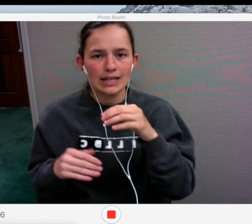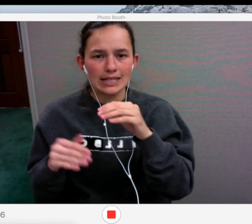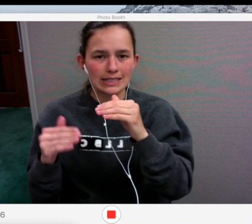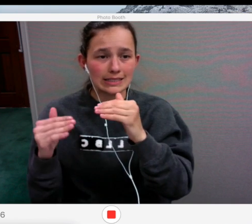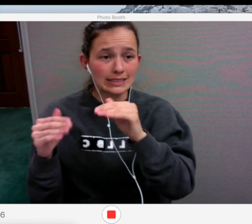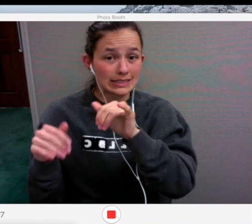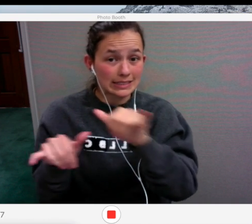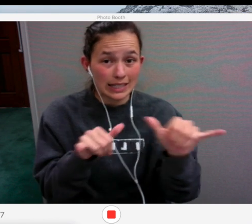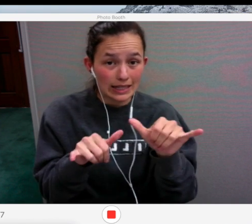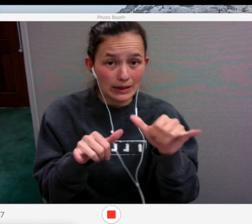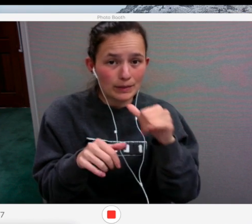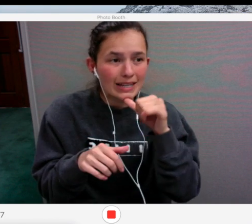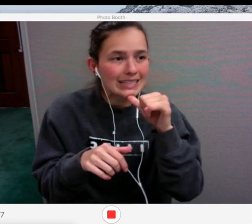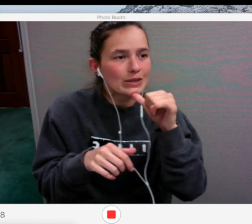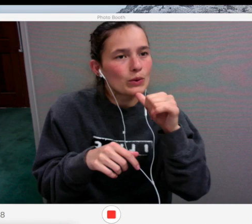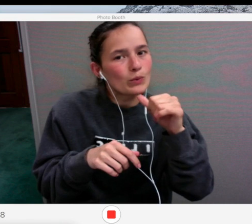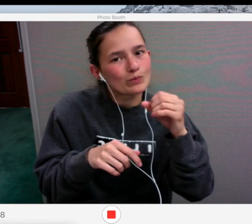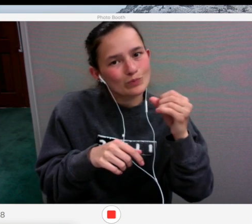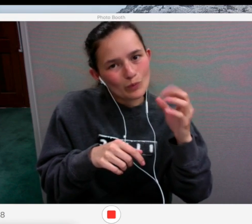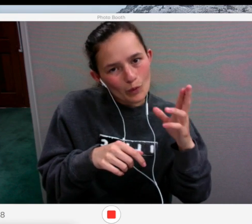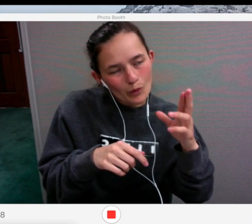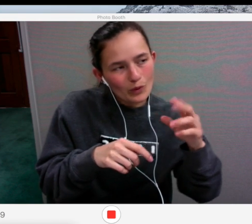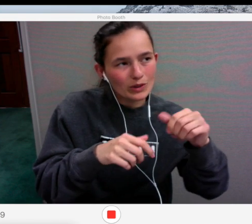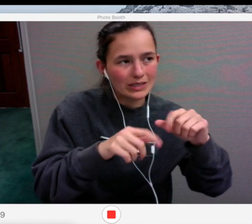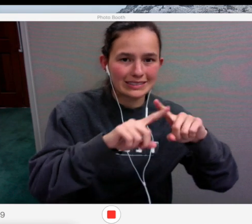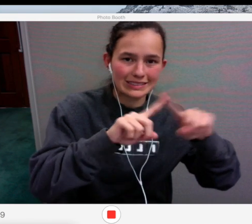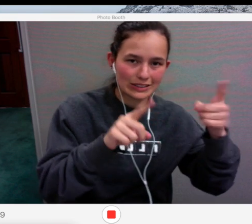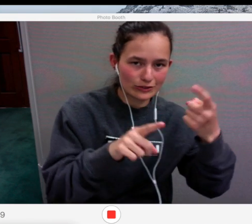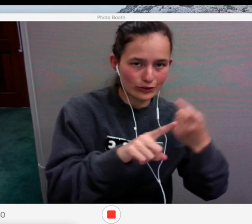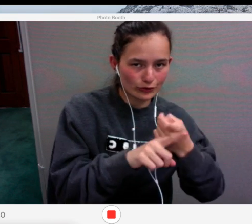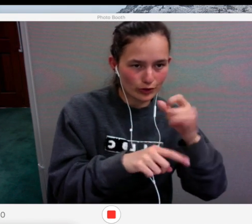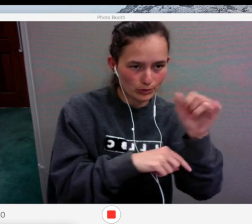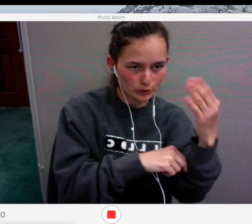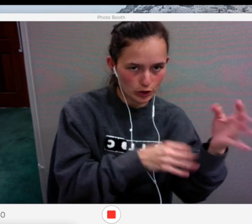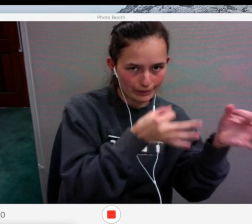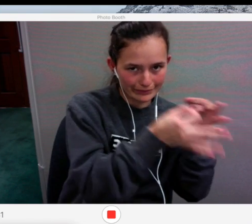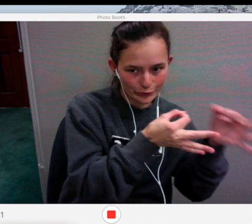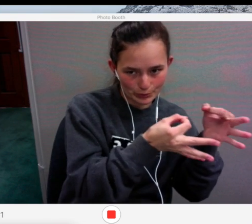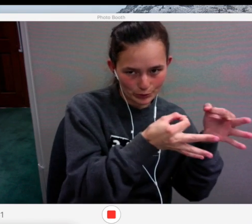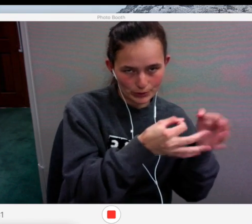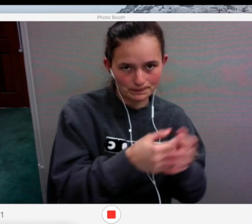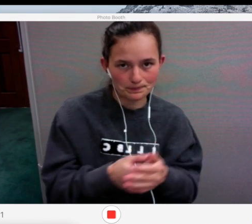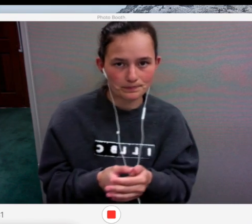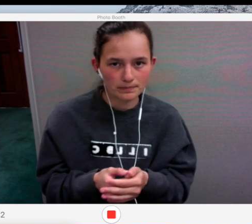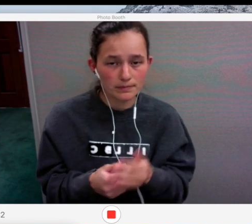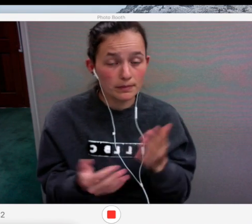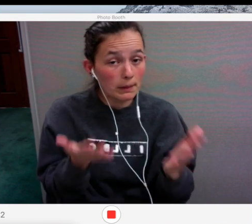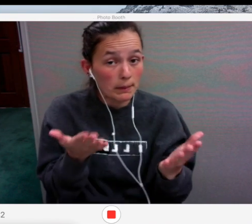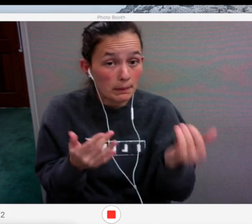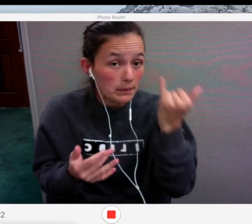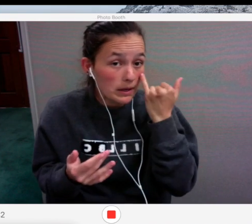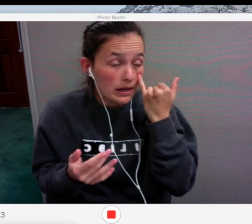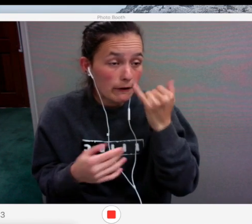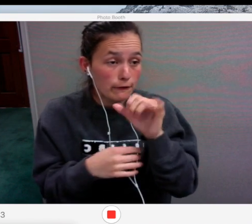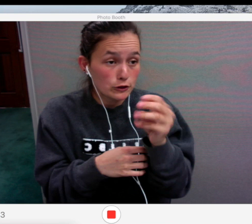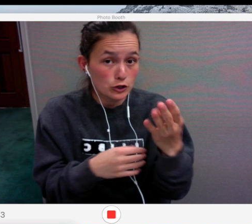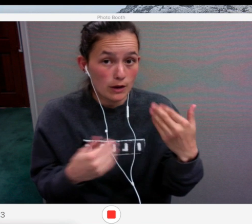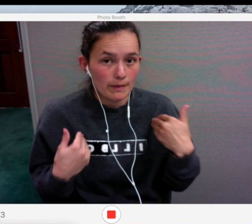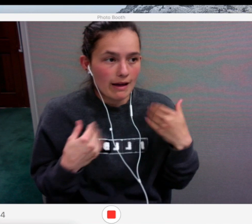And you can use the job description that's maybe posted in the job